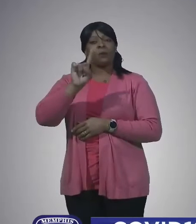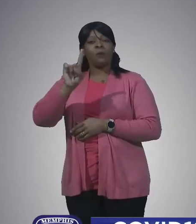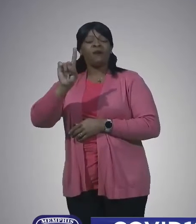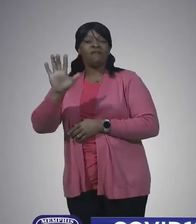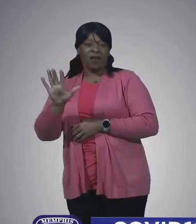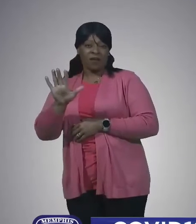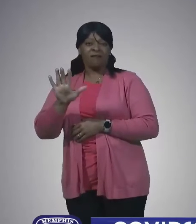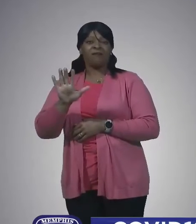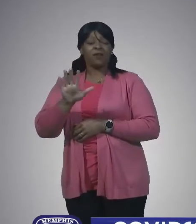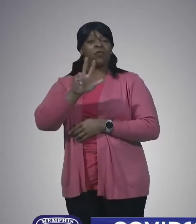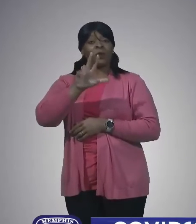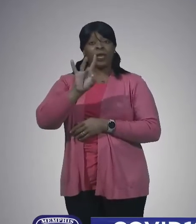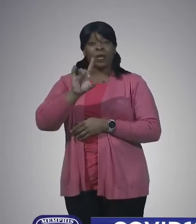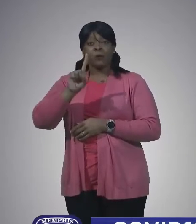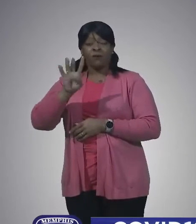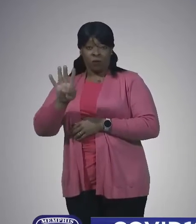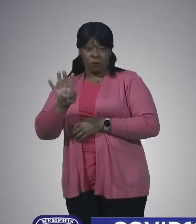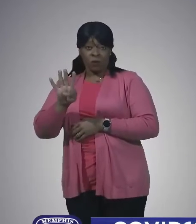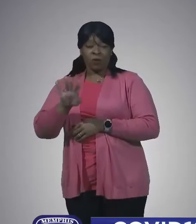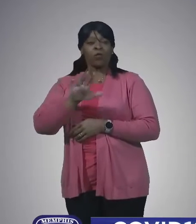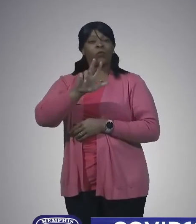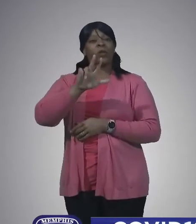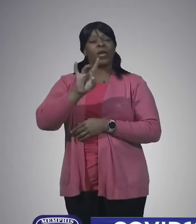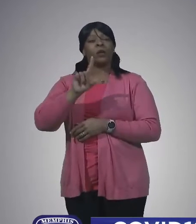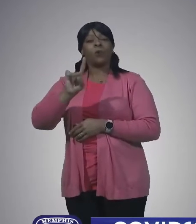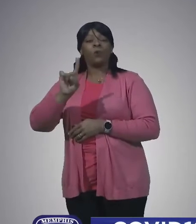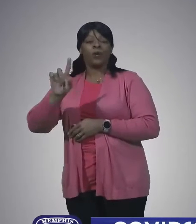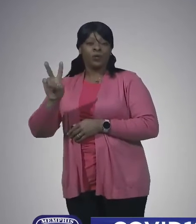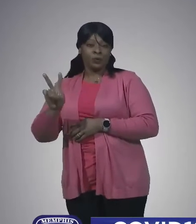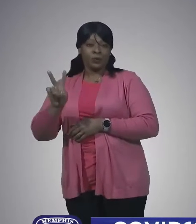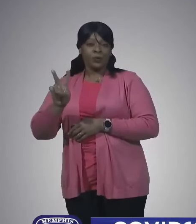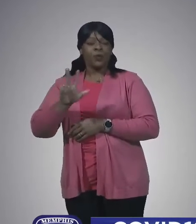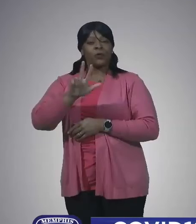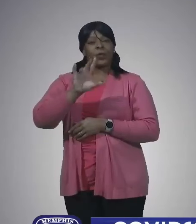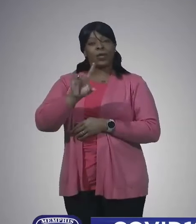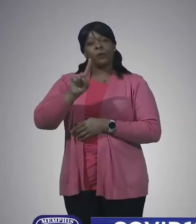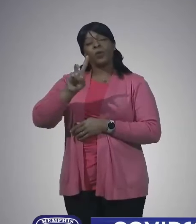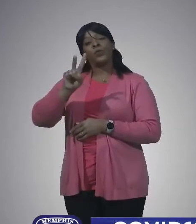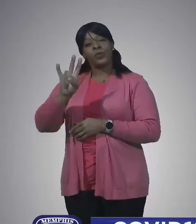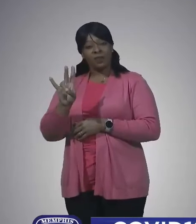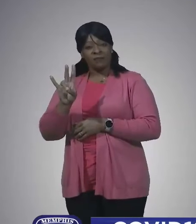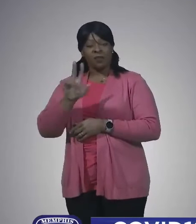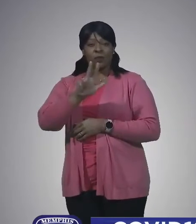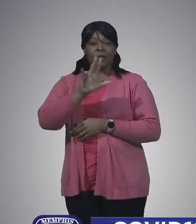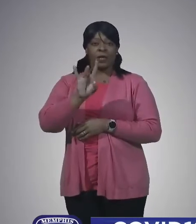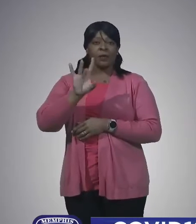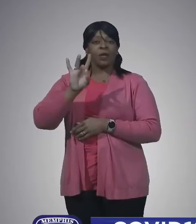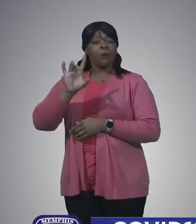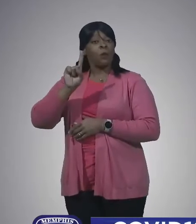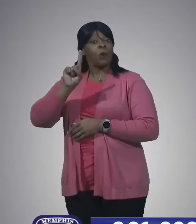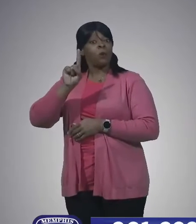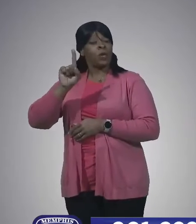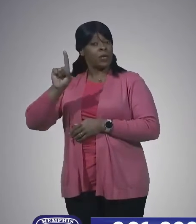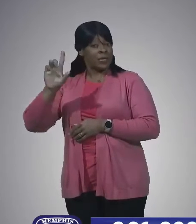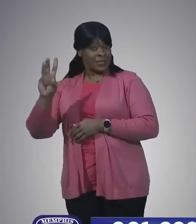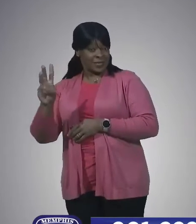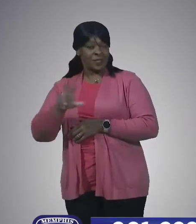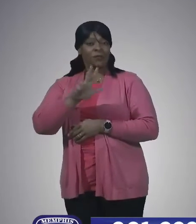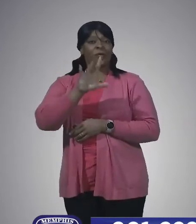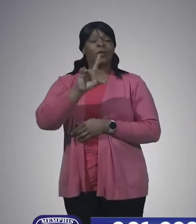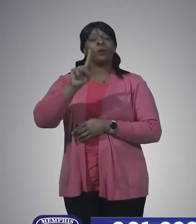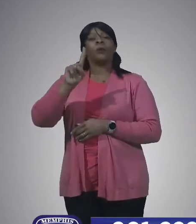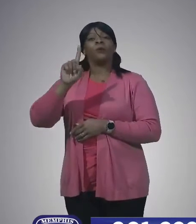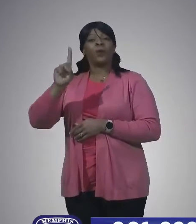38115, 38141, 38112, 38127, 38116, and